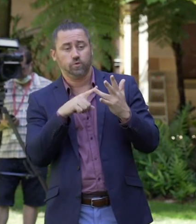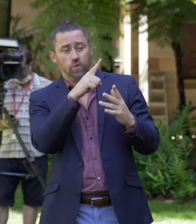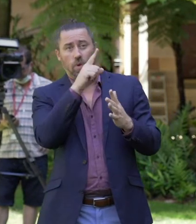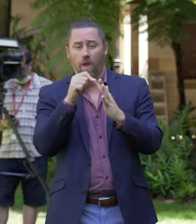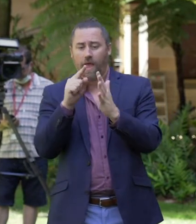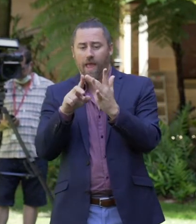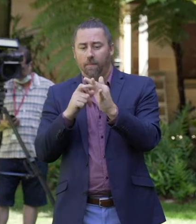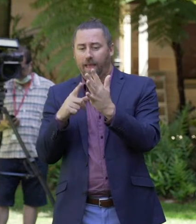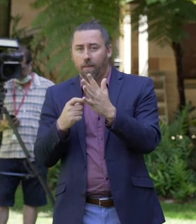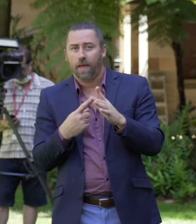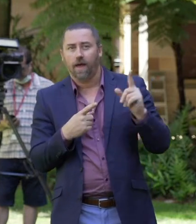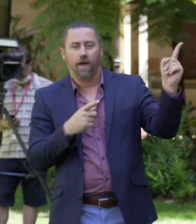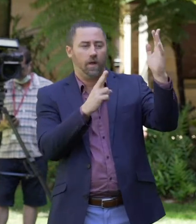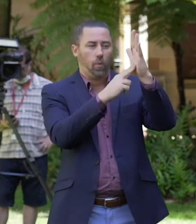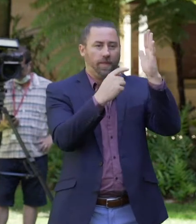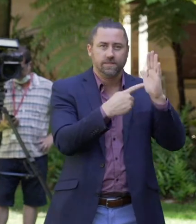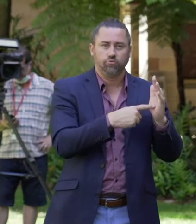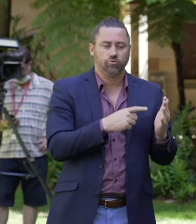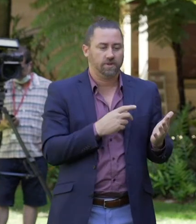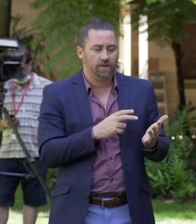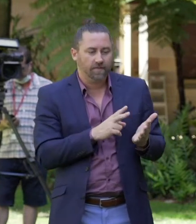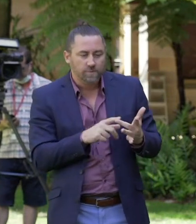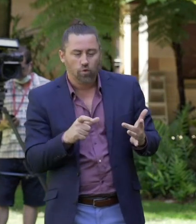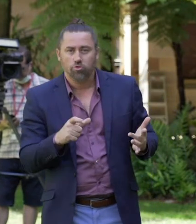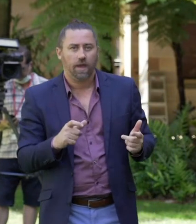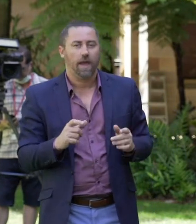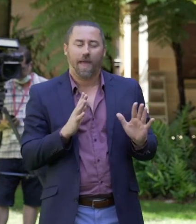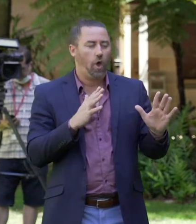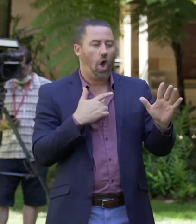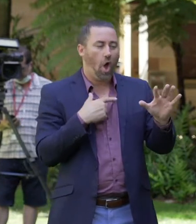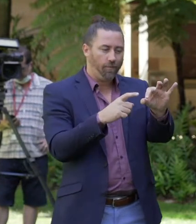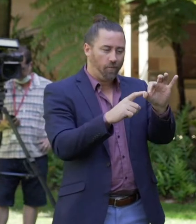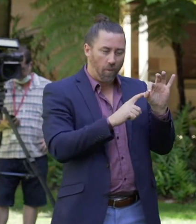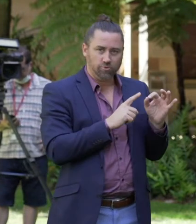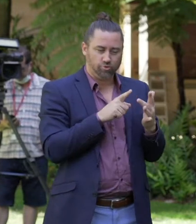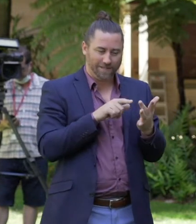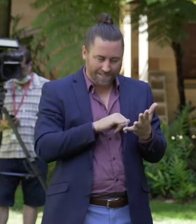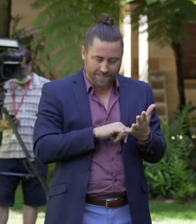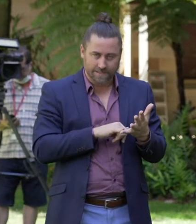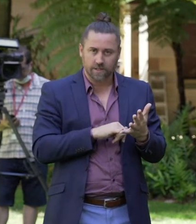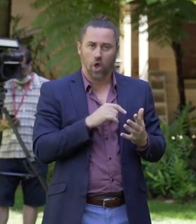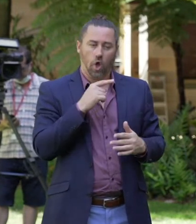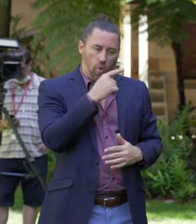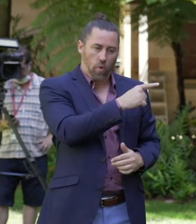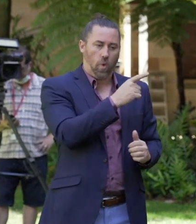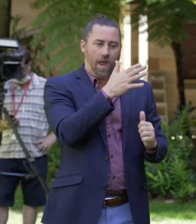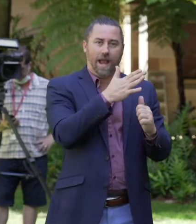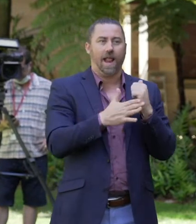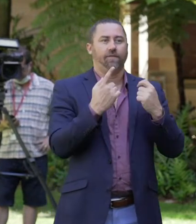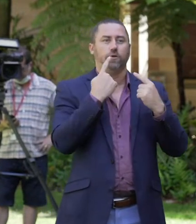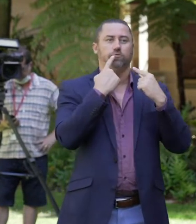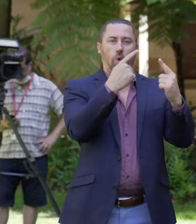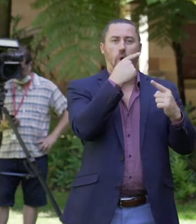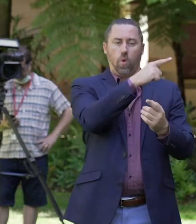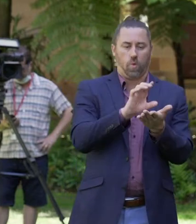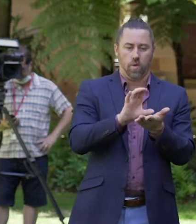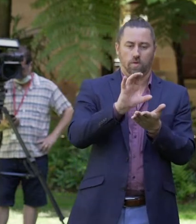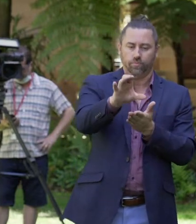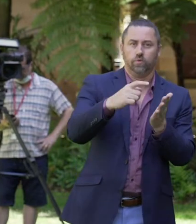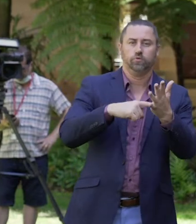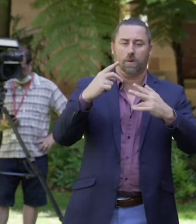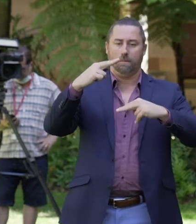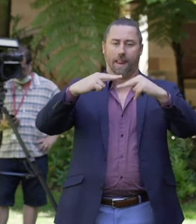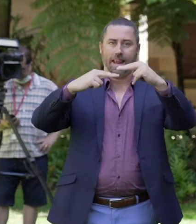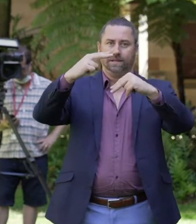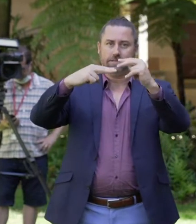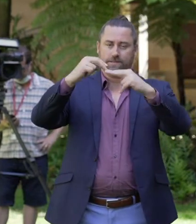an honest question? Why you didn't outline that you were contributing to the building costs until this